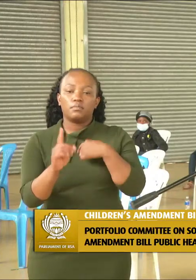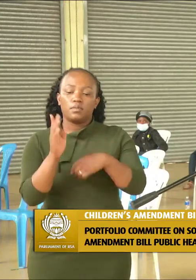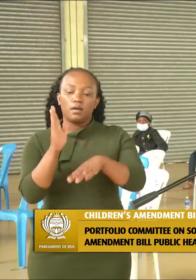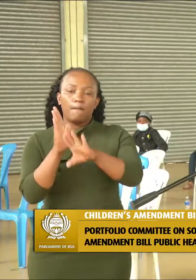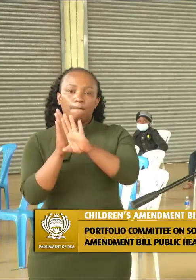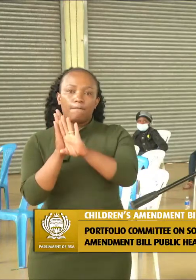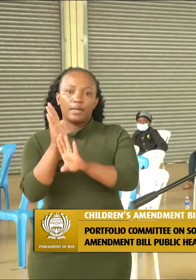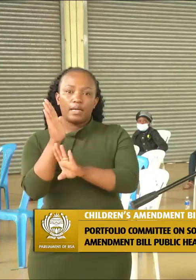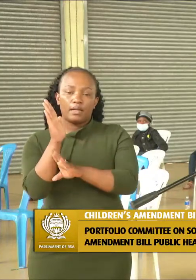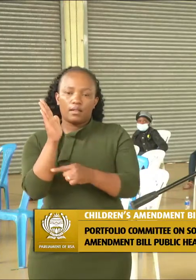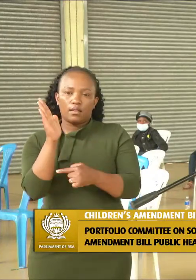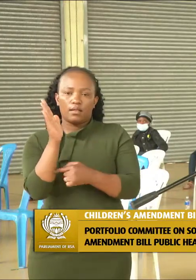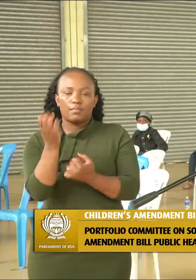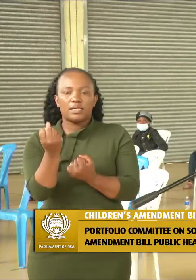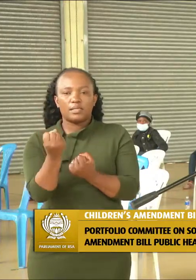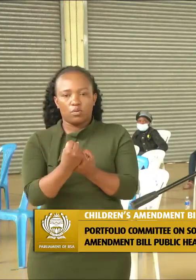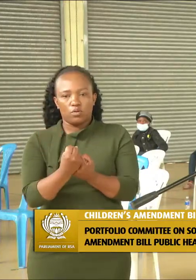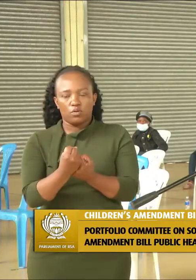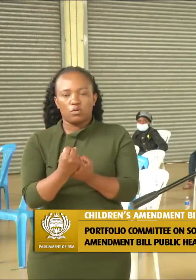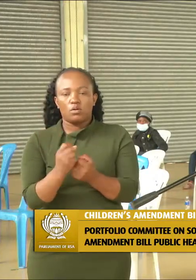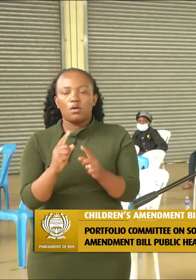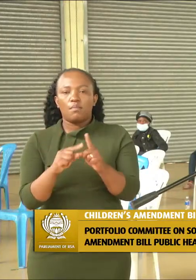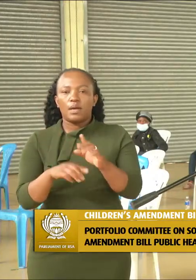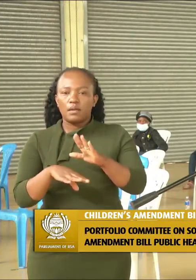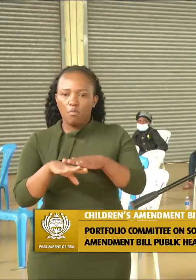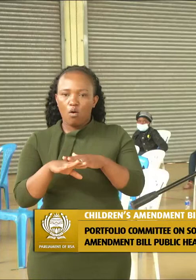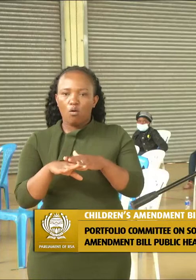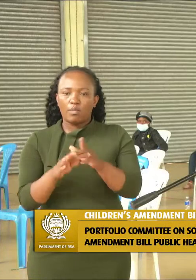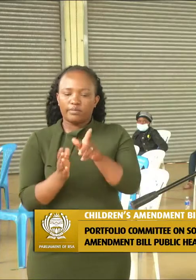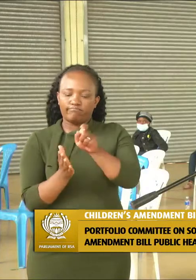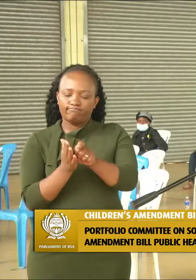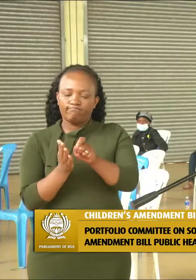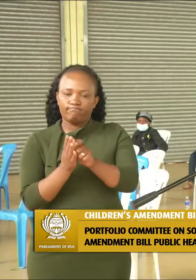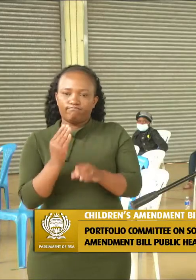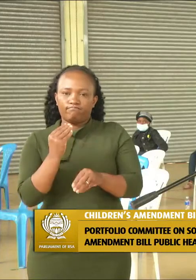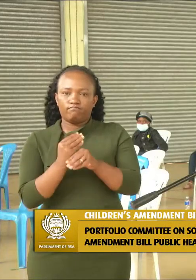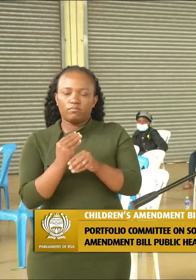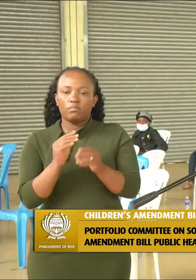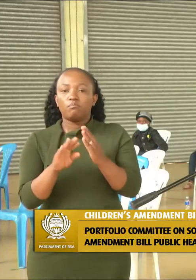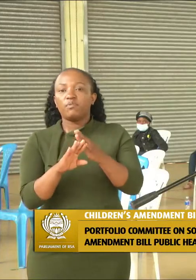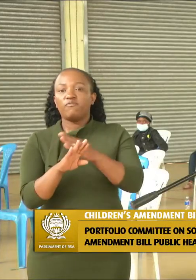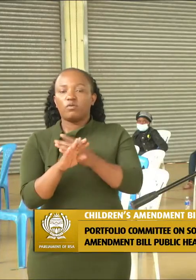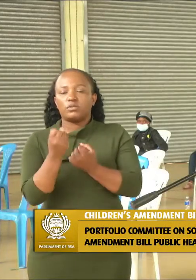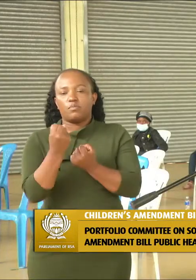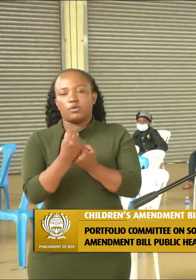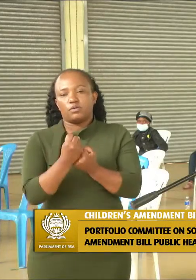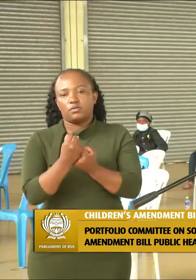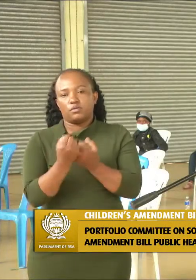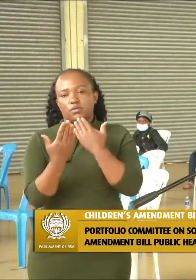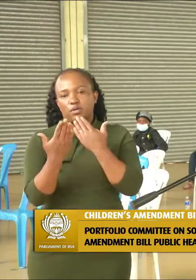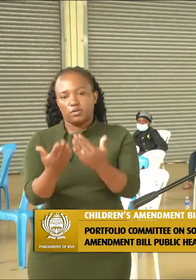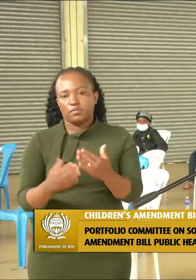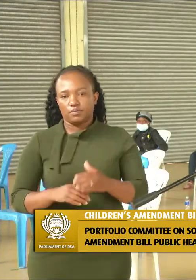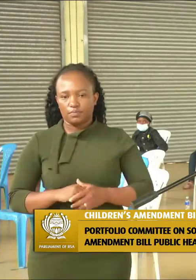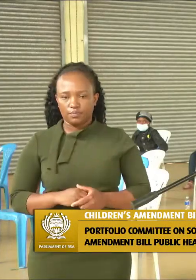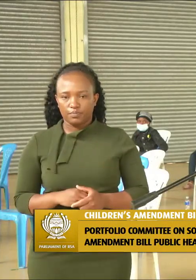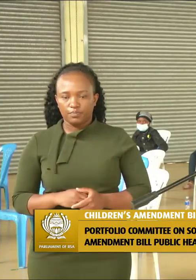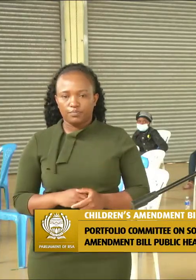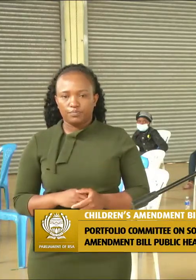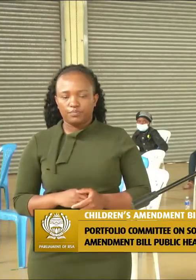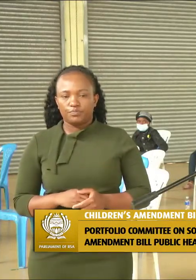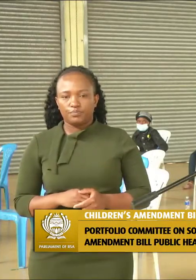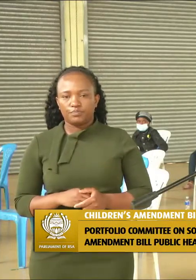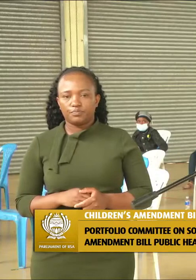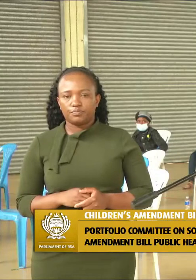love to support the bill, but I do think there's more that needs to be looked at before I support the bill. Thank you. Mayelana